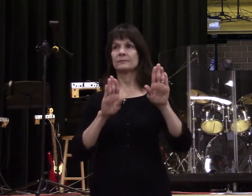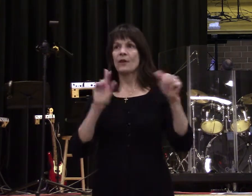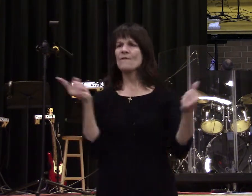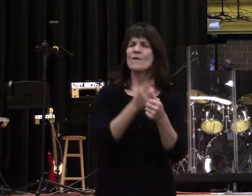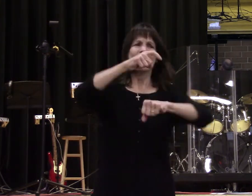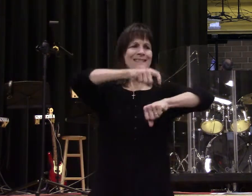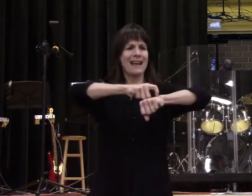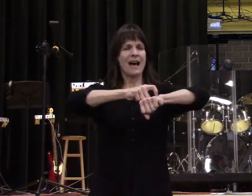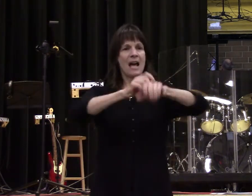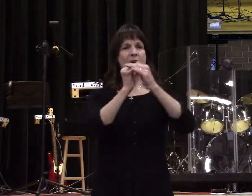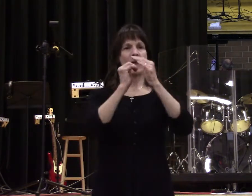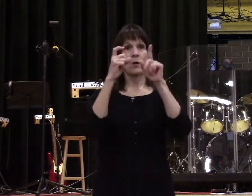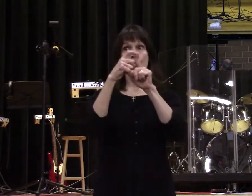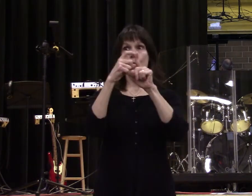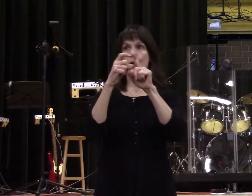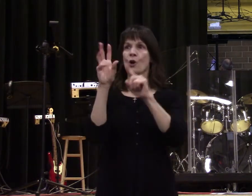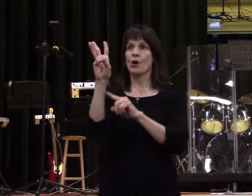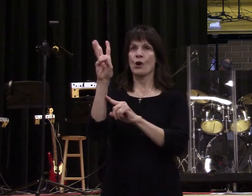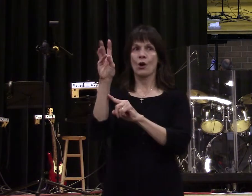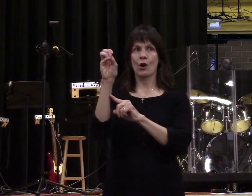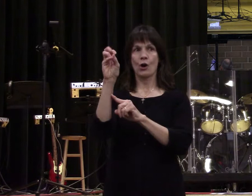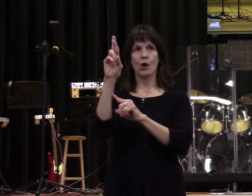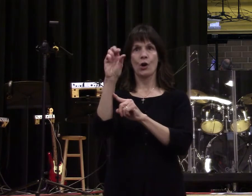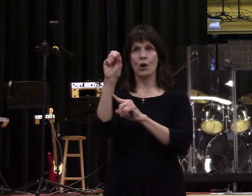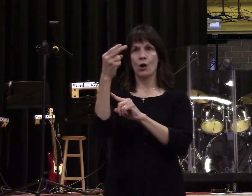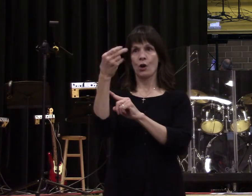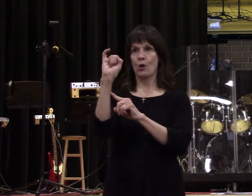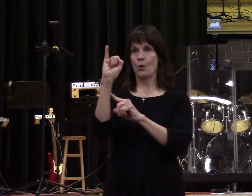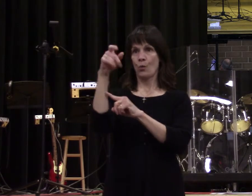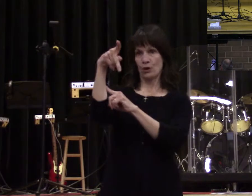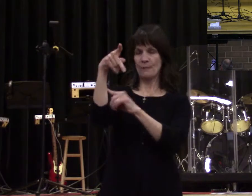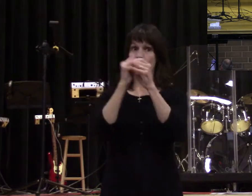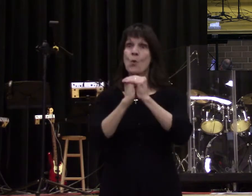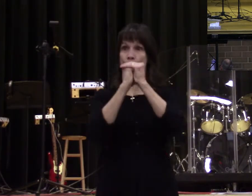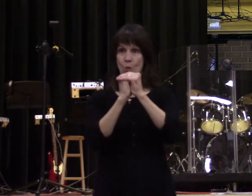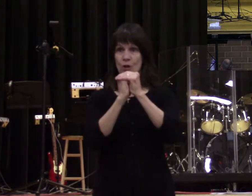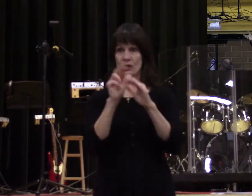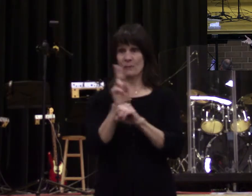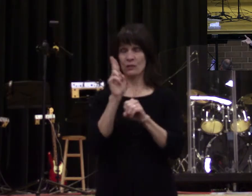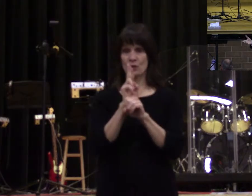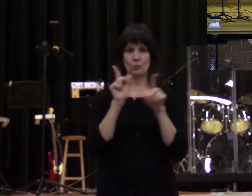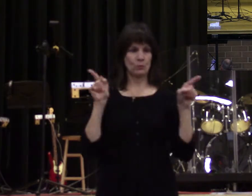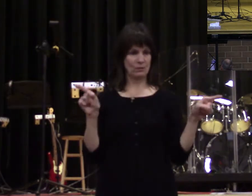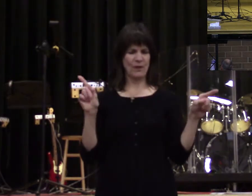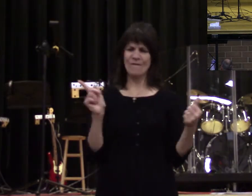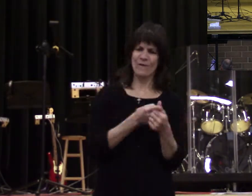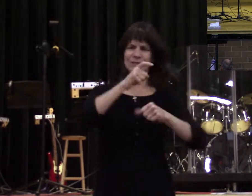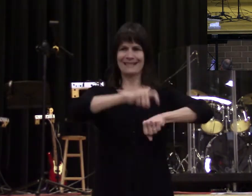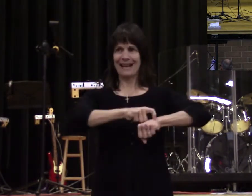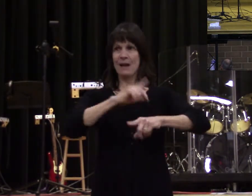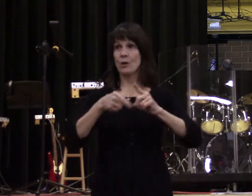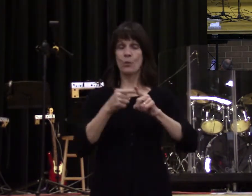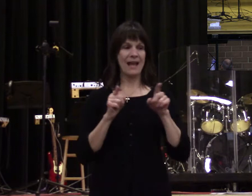worship is used, where somebody worshiped? The word worship is used in the Old Testament and the New Testament. It, just to